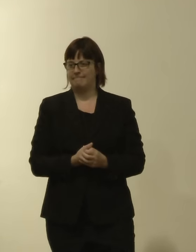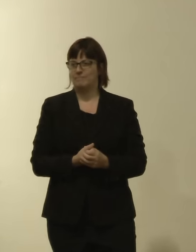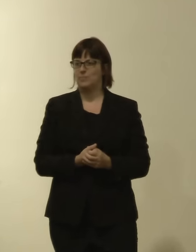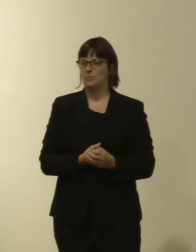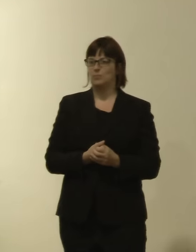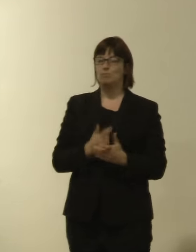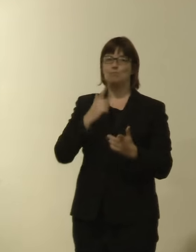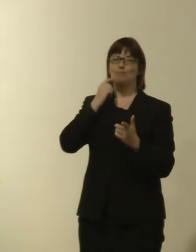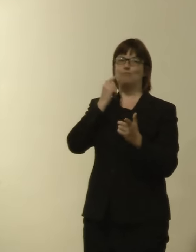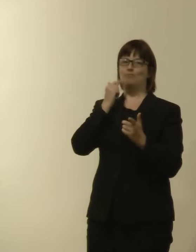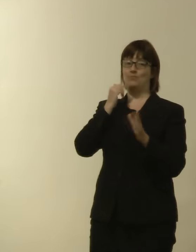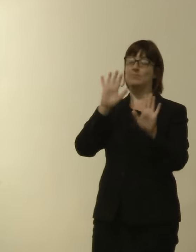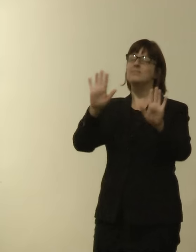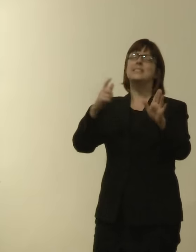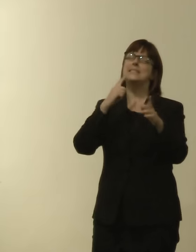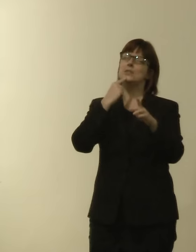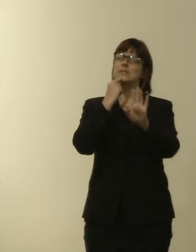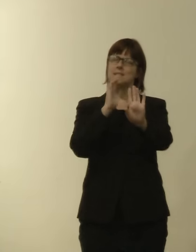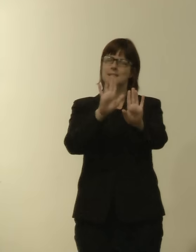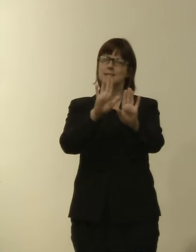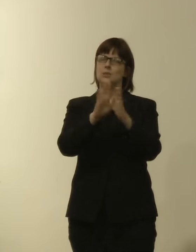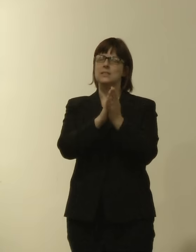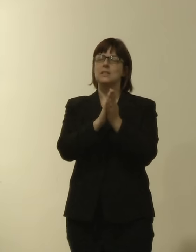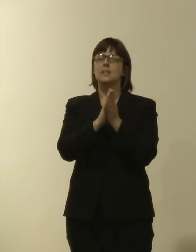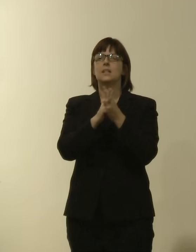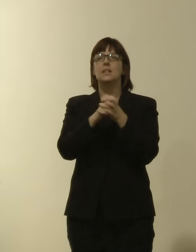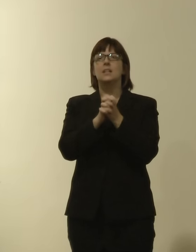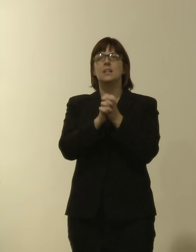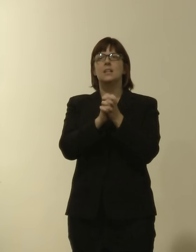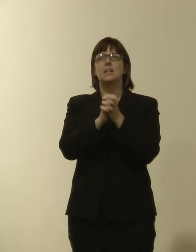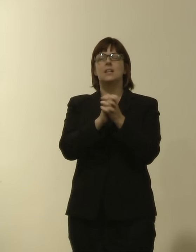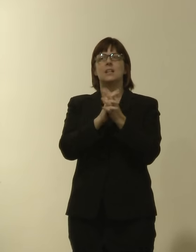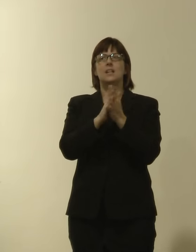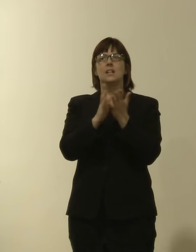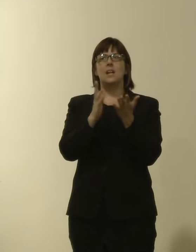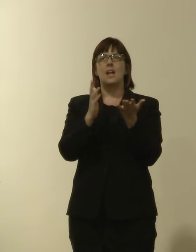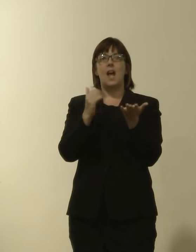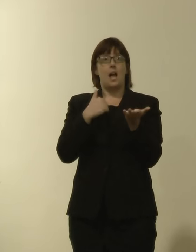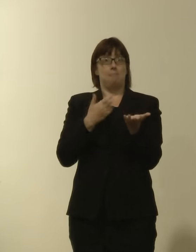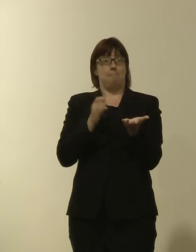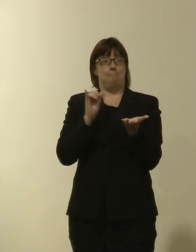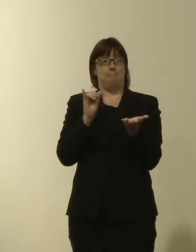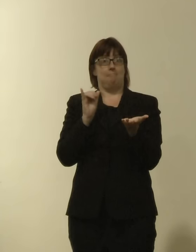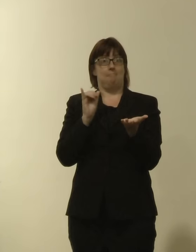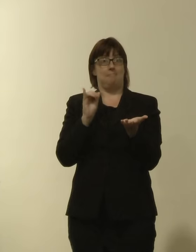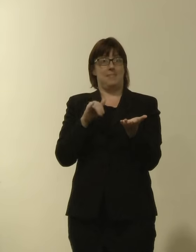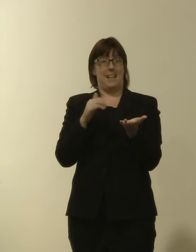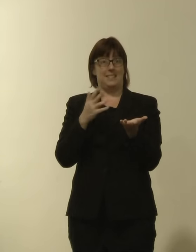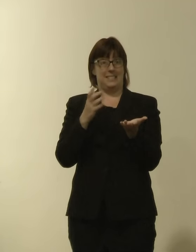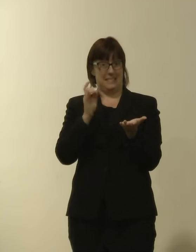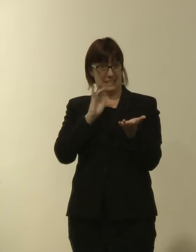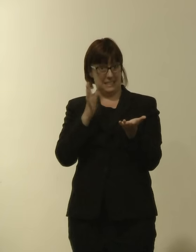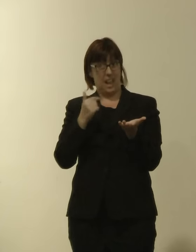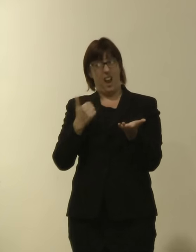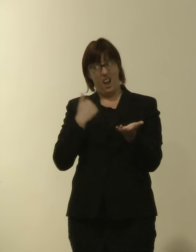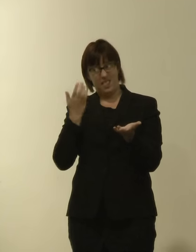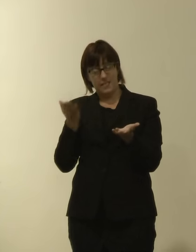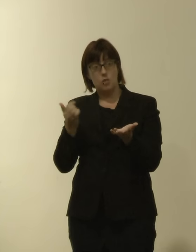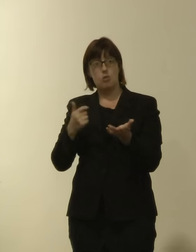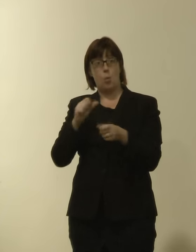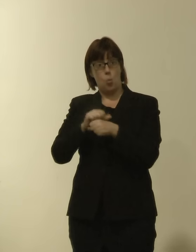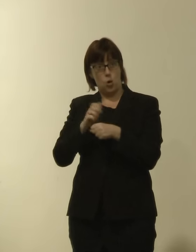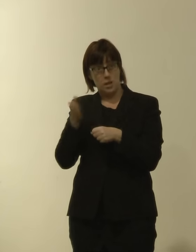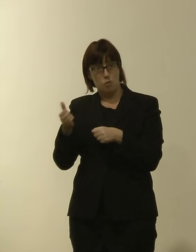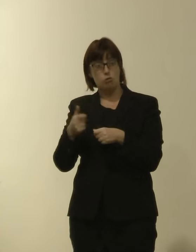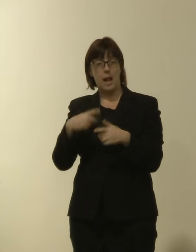You know, seriously, Garrett, I trust myself more. Is that outrageous to say, having lived there and worked there,